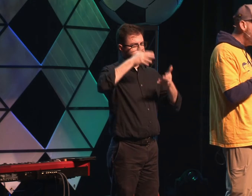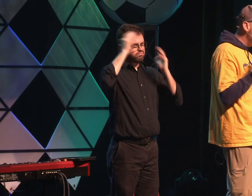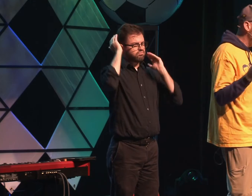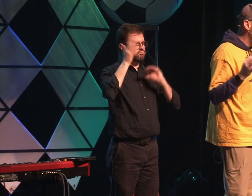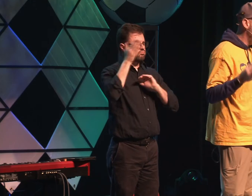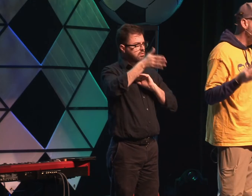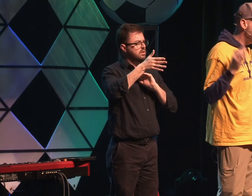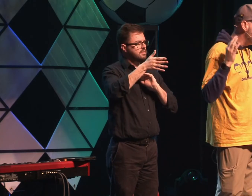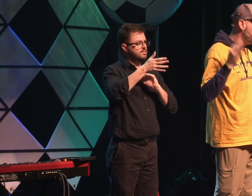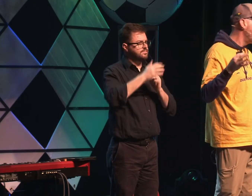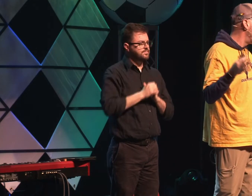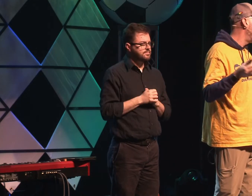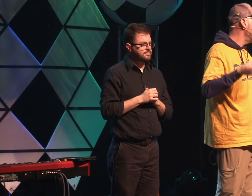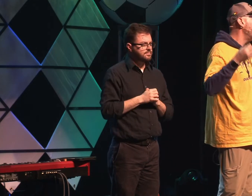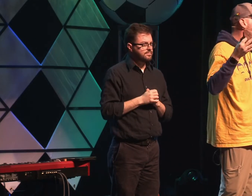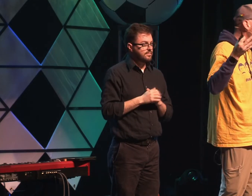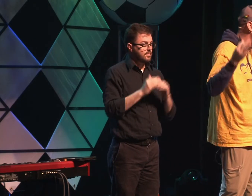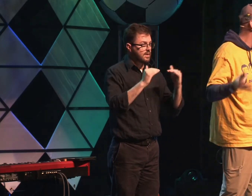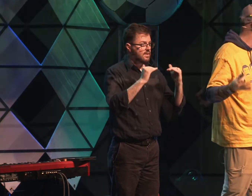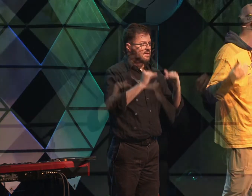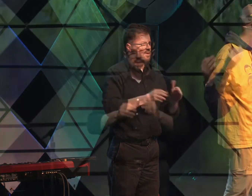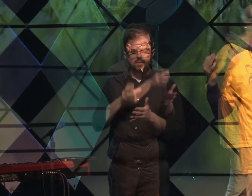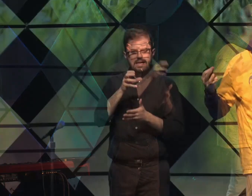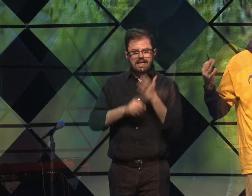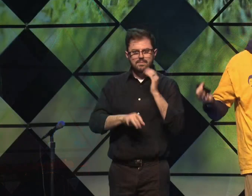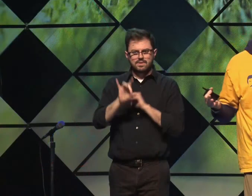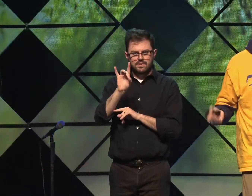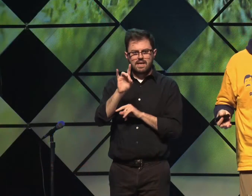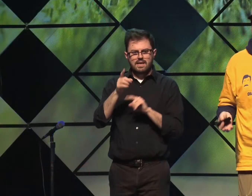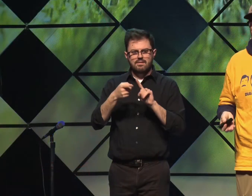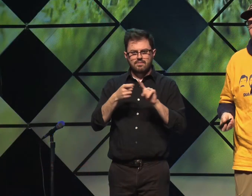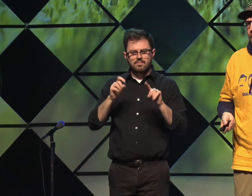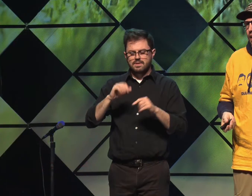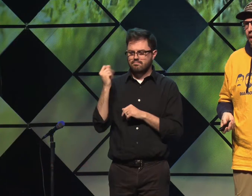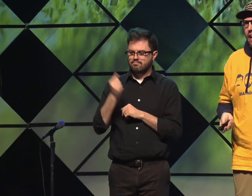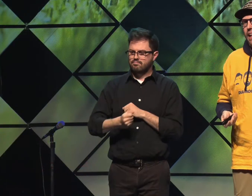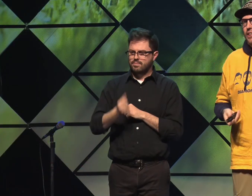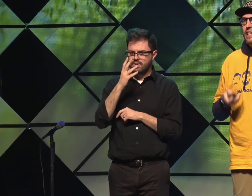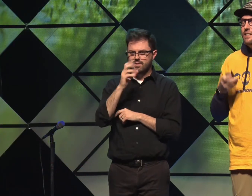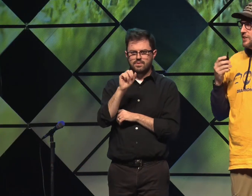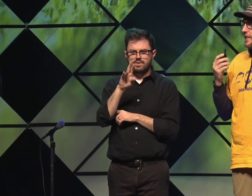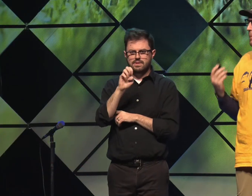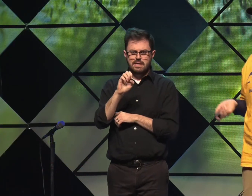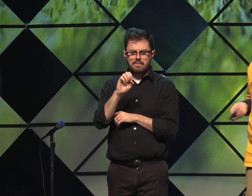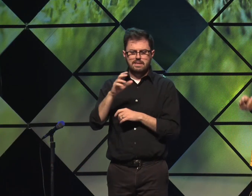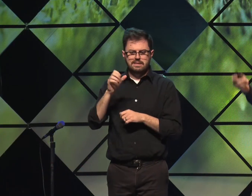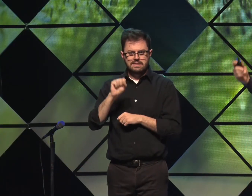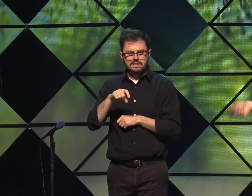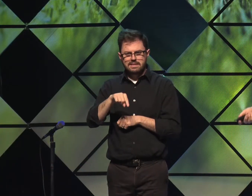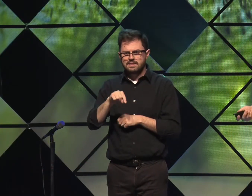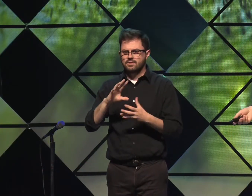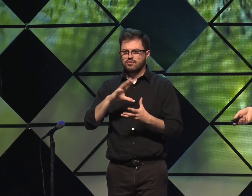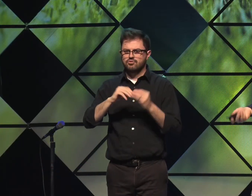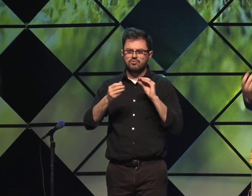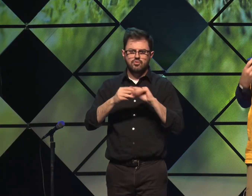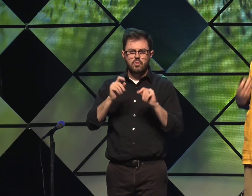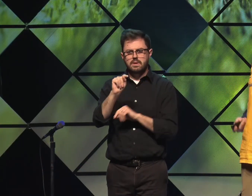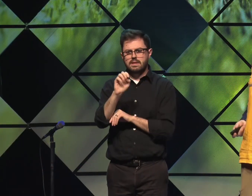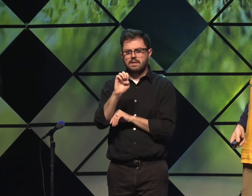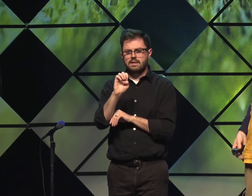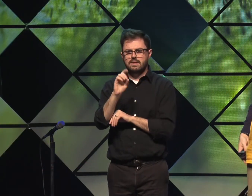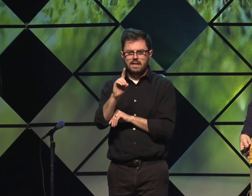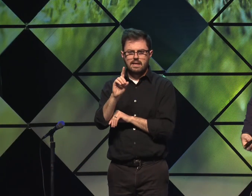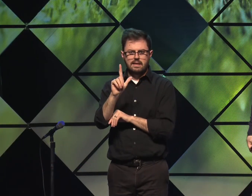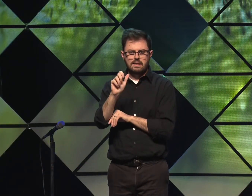this beautiful series, this story, I like to call it a story of Ted Lasso, right? There's an episode called The Diamond Dogs. This is what my shirt